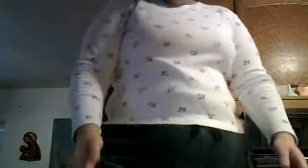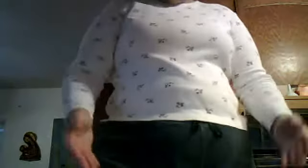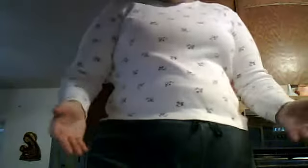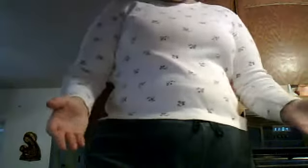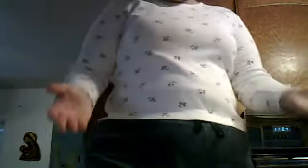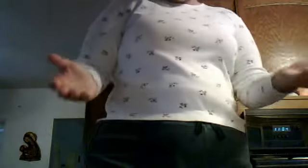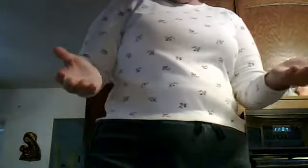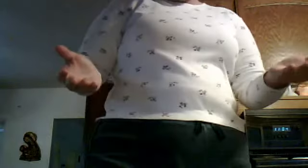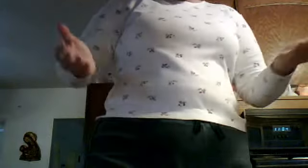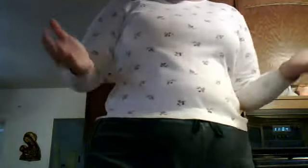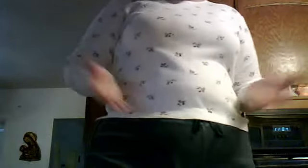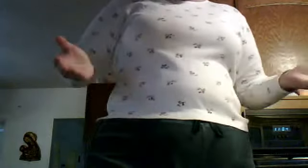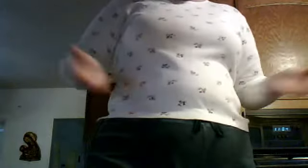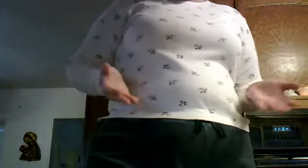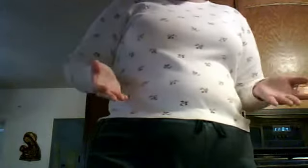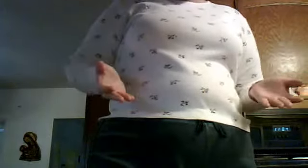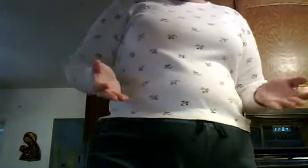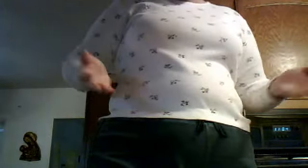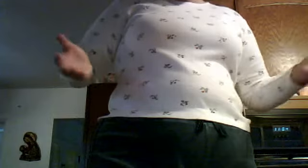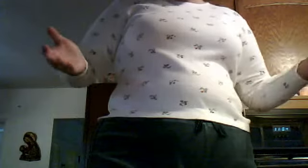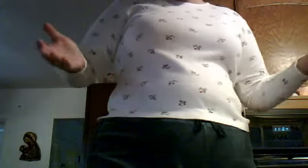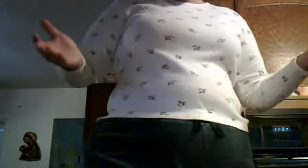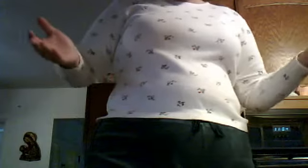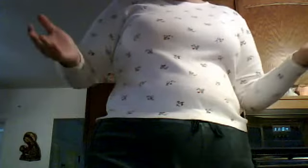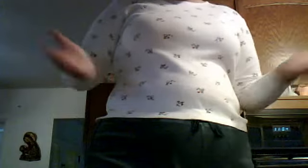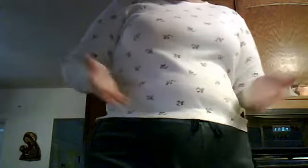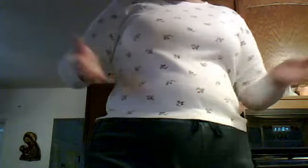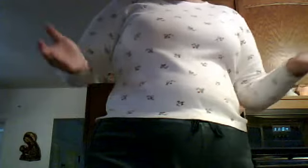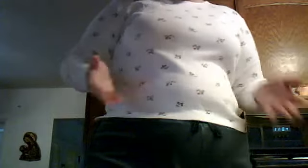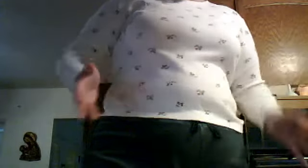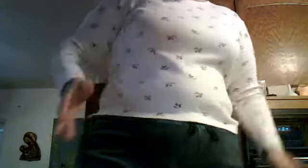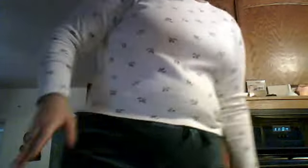Okay, so chat, you're gonna go like that. Chat. Chat.